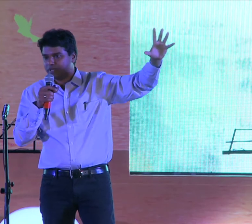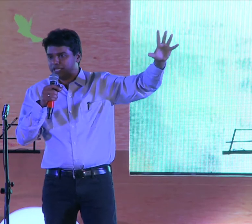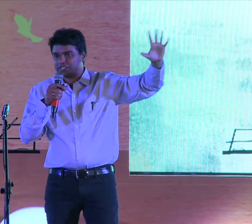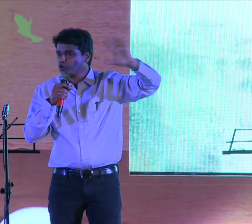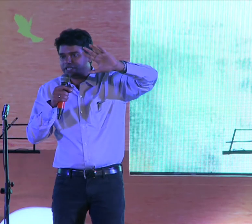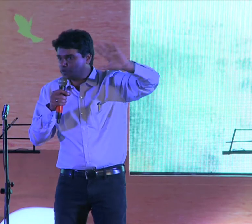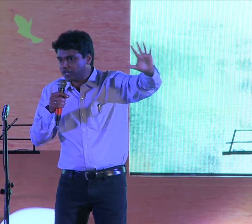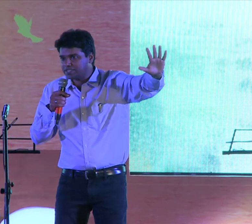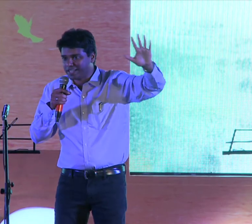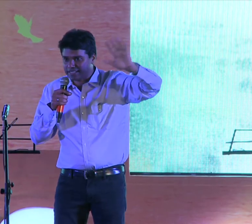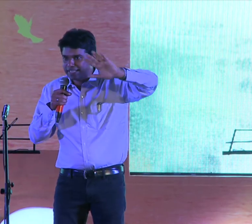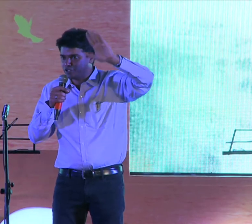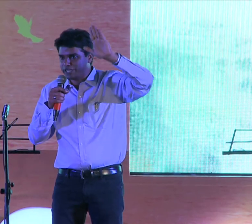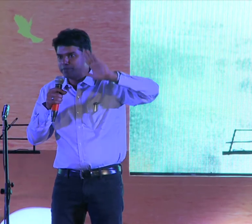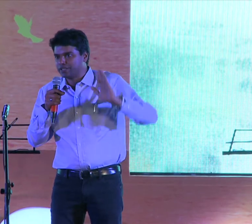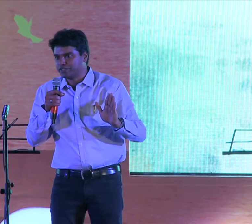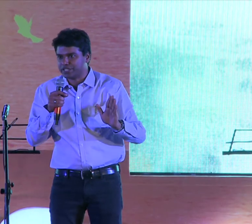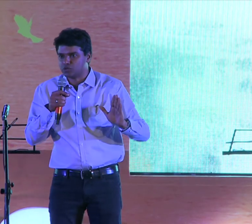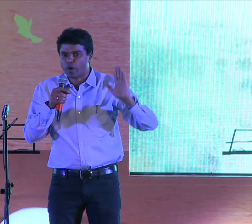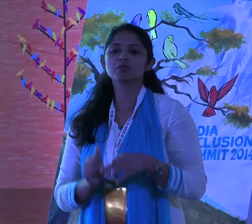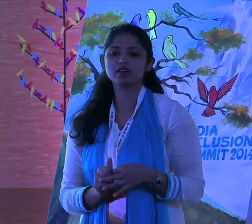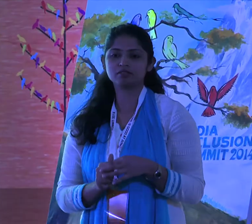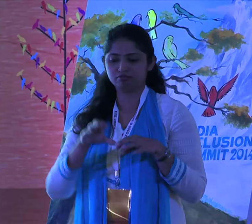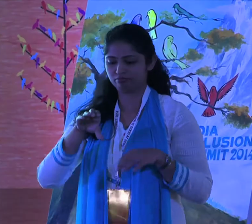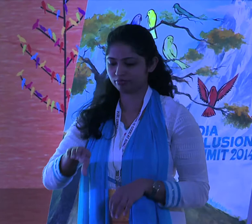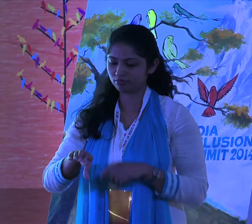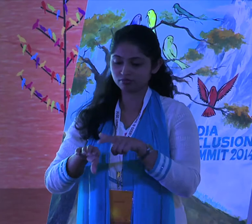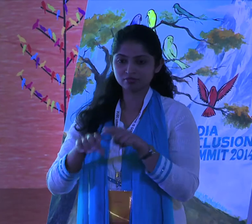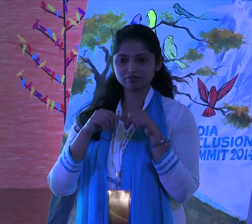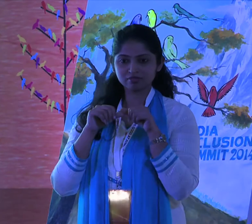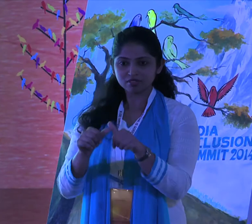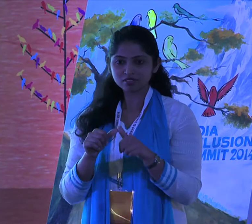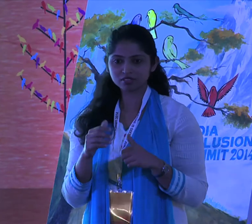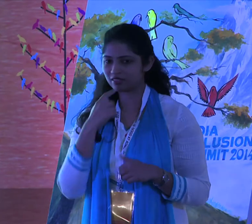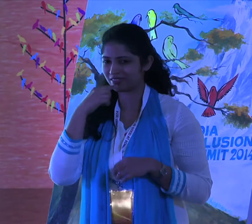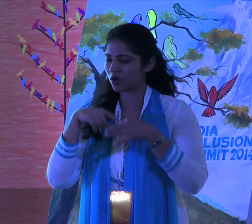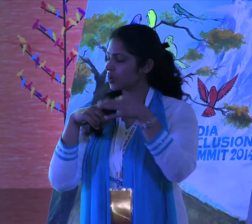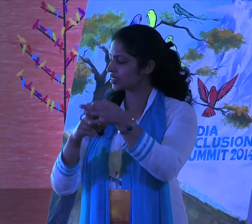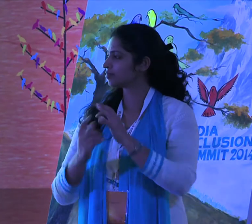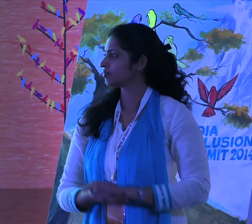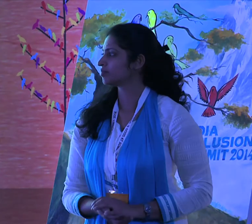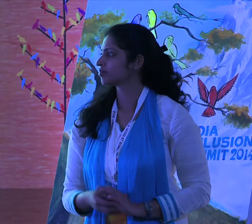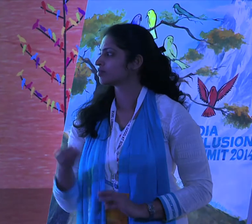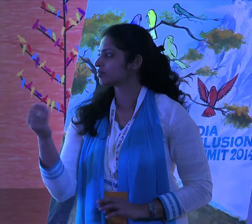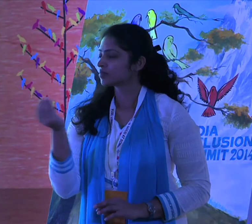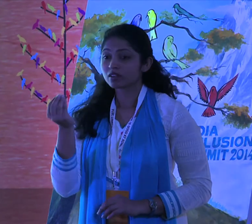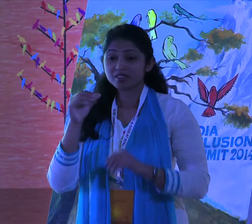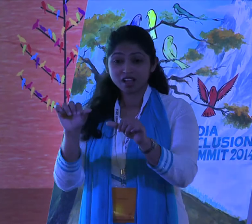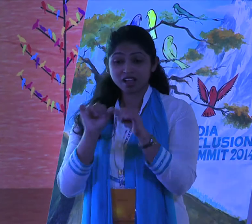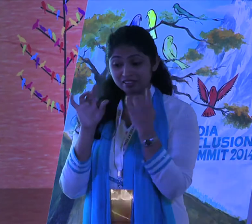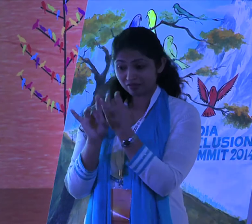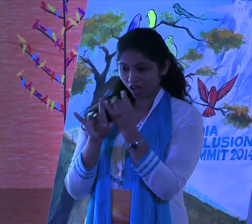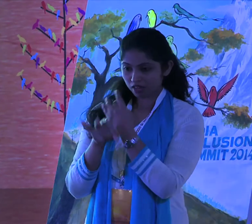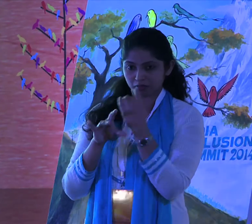Summit? That's the only thing we ask other than your name and other details. Why do you want to attend the India Inclusion Summit? And we get such amazing feedback